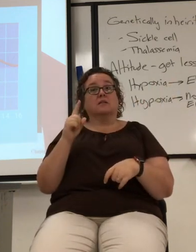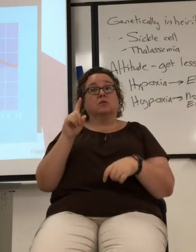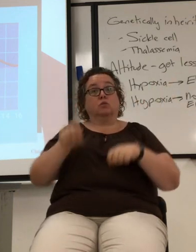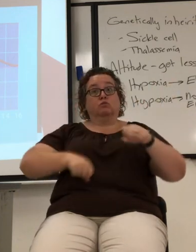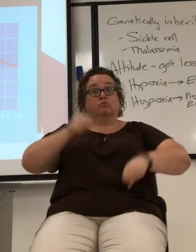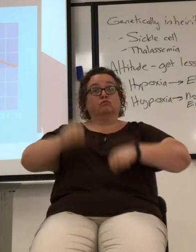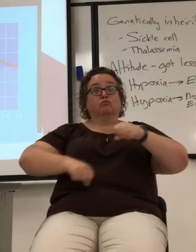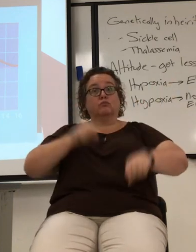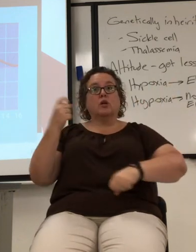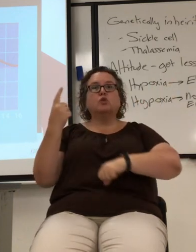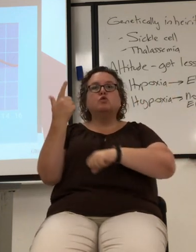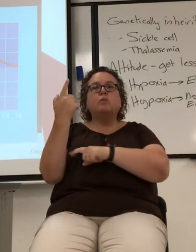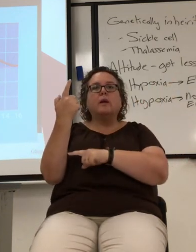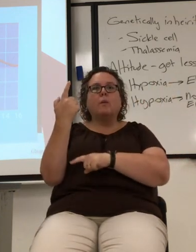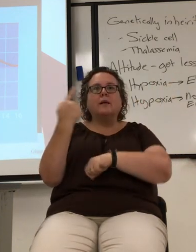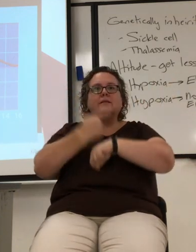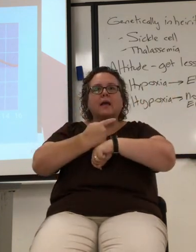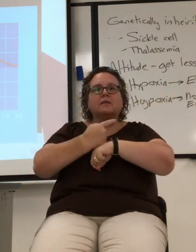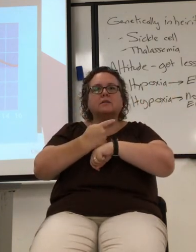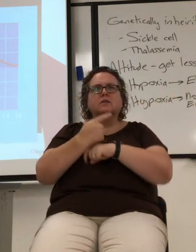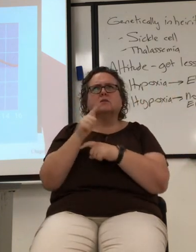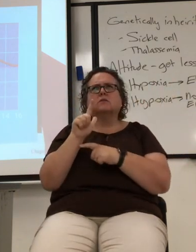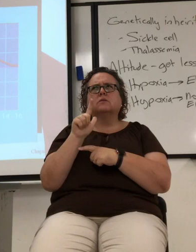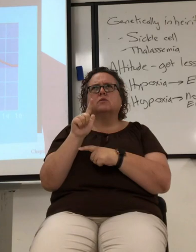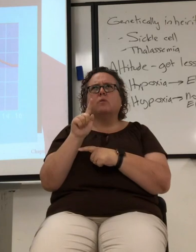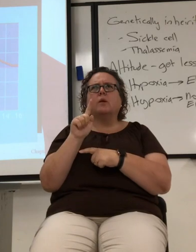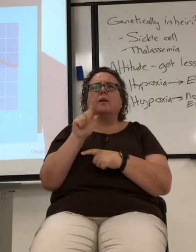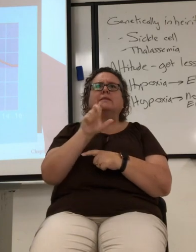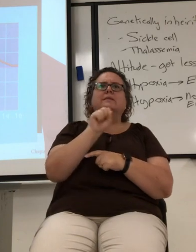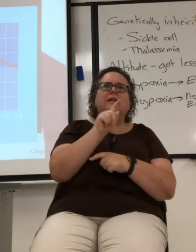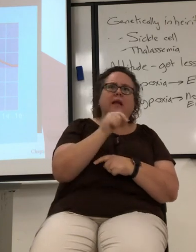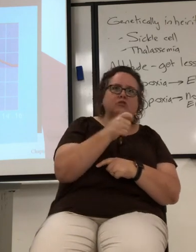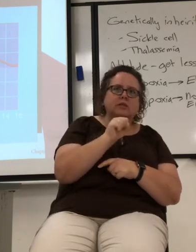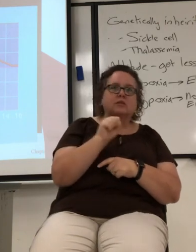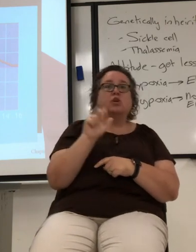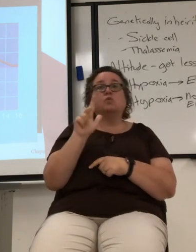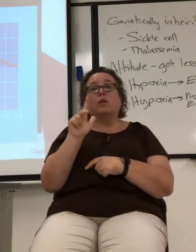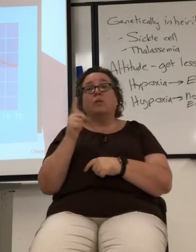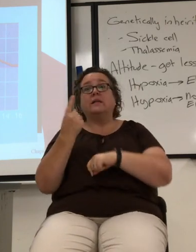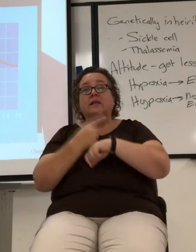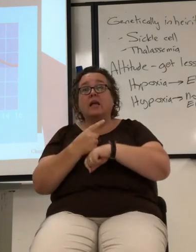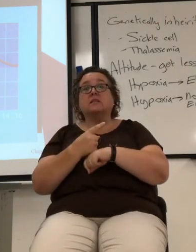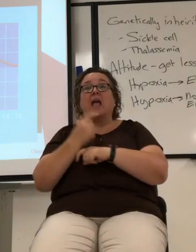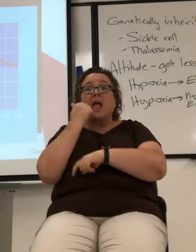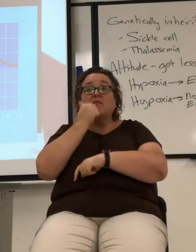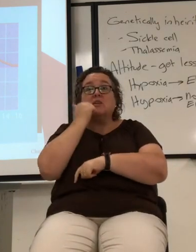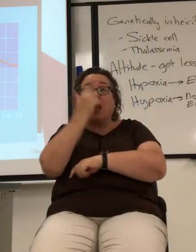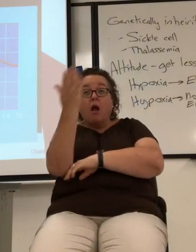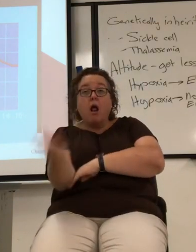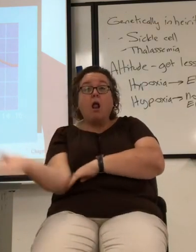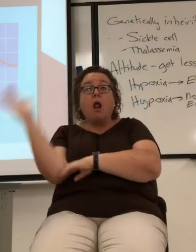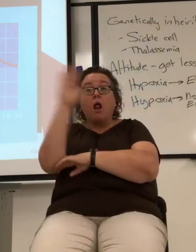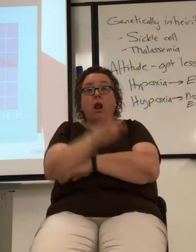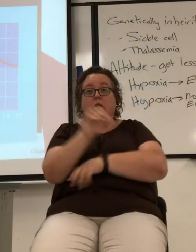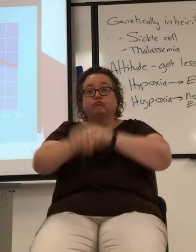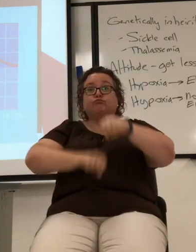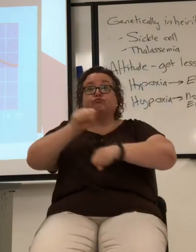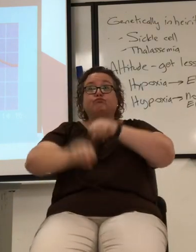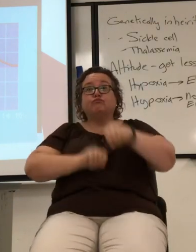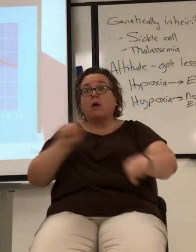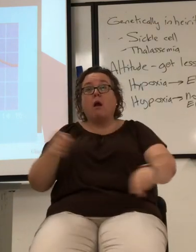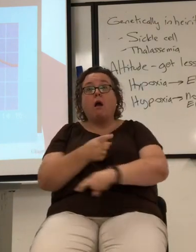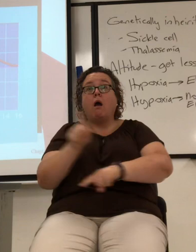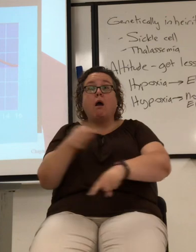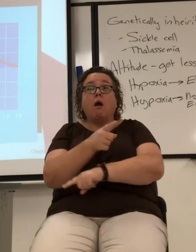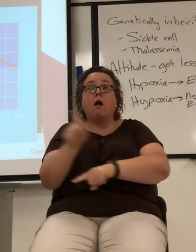days. It takes place over 23 days, 21 stages. Day long, riding your bike, it's kind of crazy. But anyways,